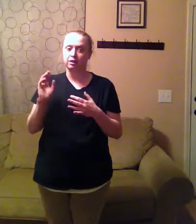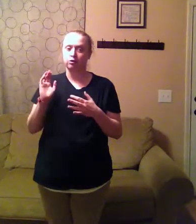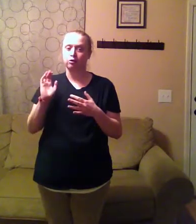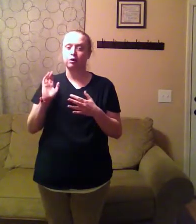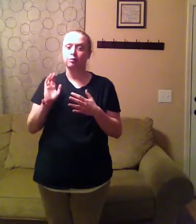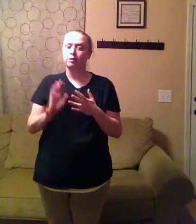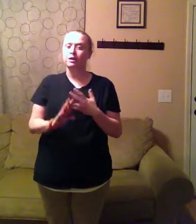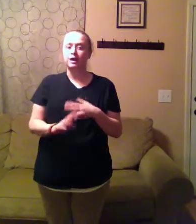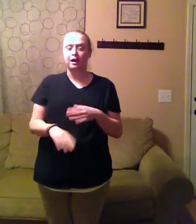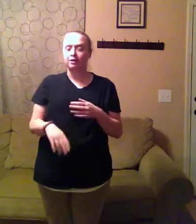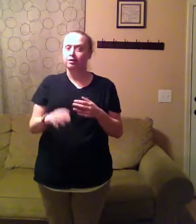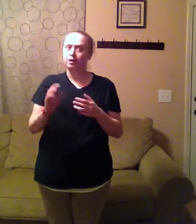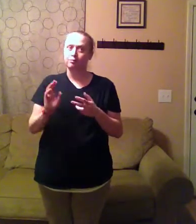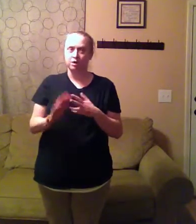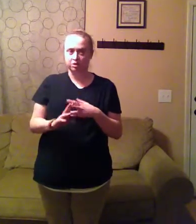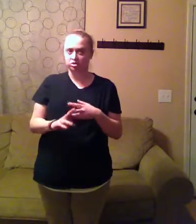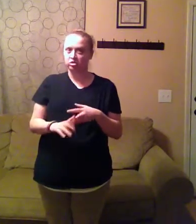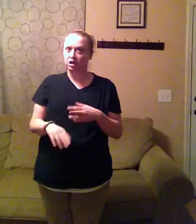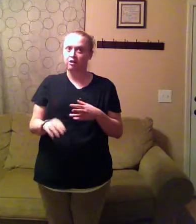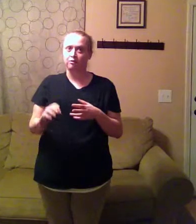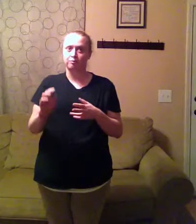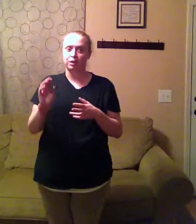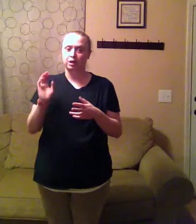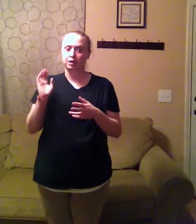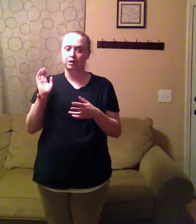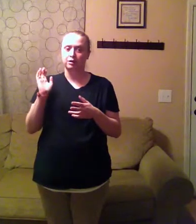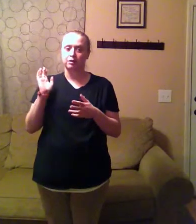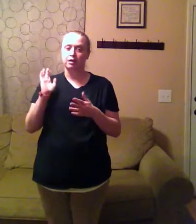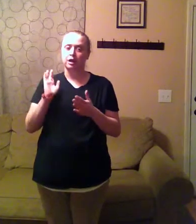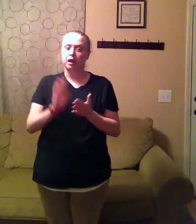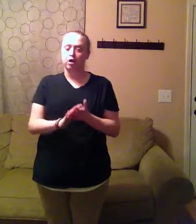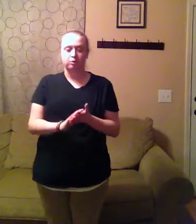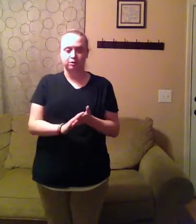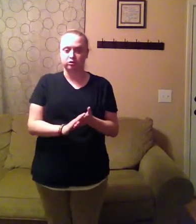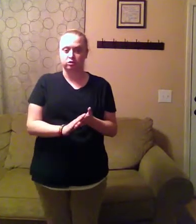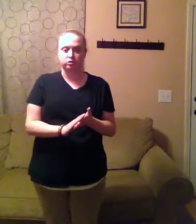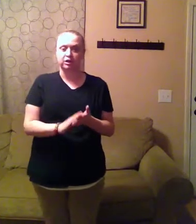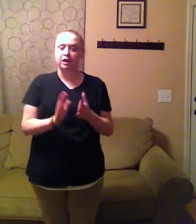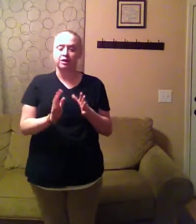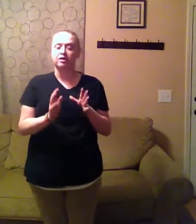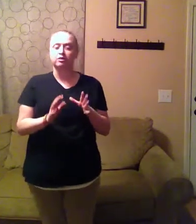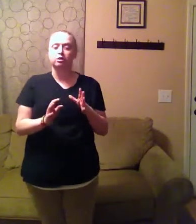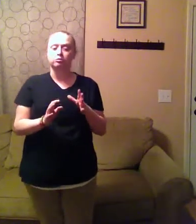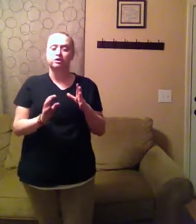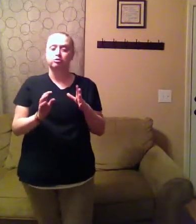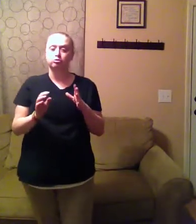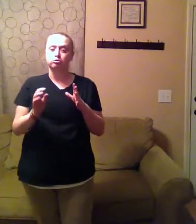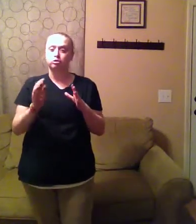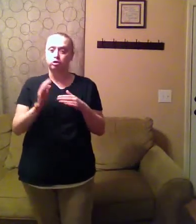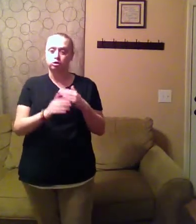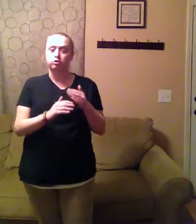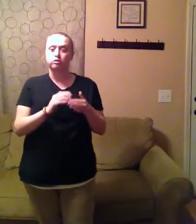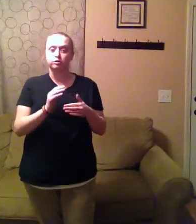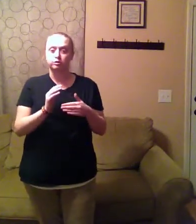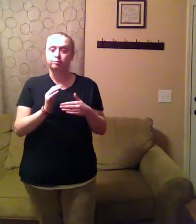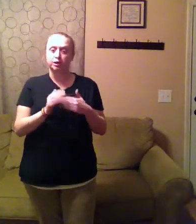or being an athlete, being a chef, being a carpenter, anything that you need to learn by